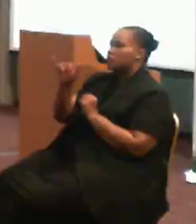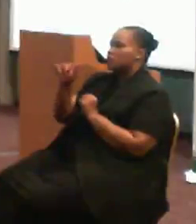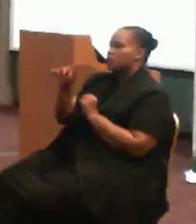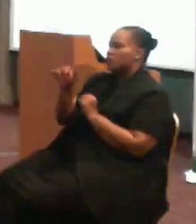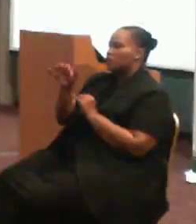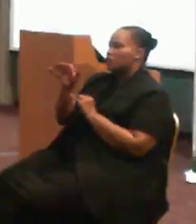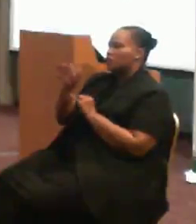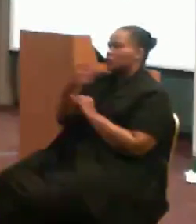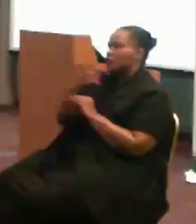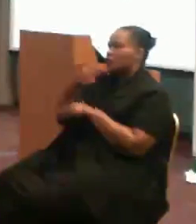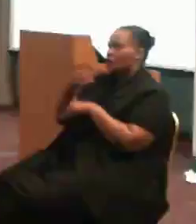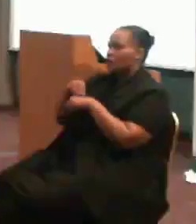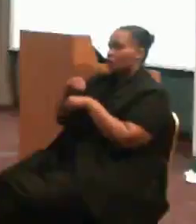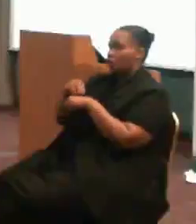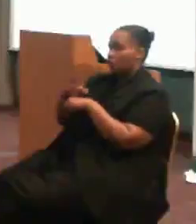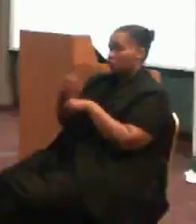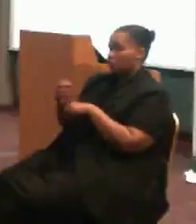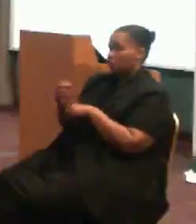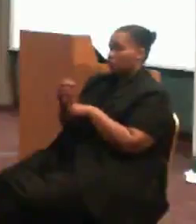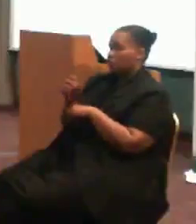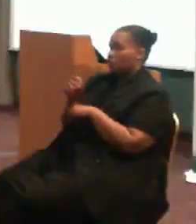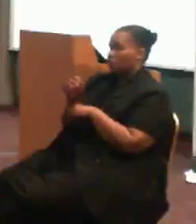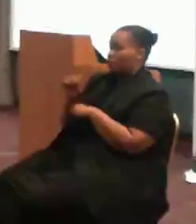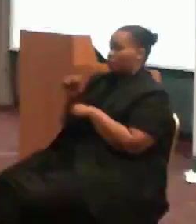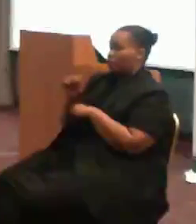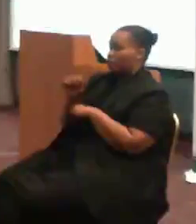always seeing is a few things.